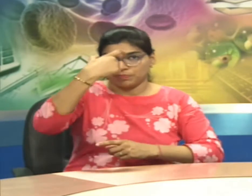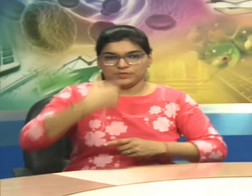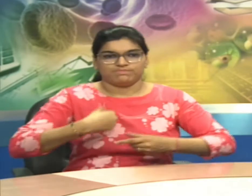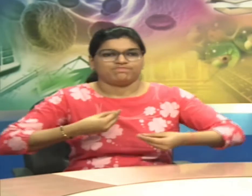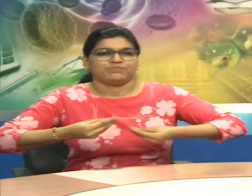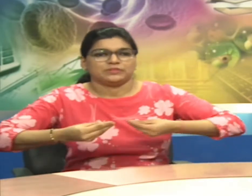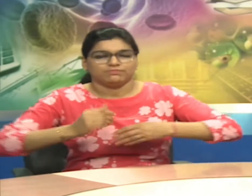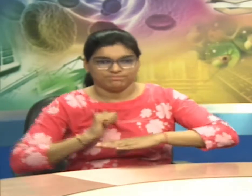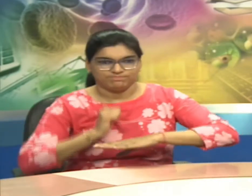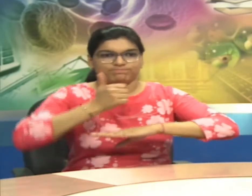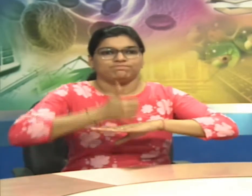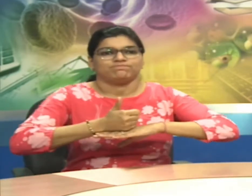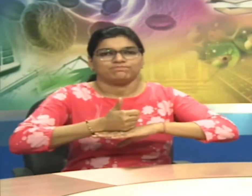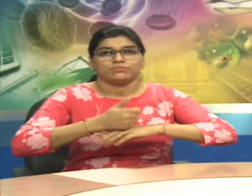have started dealing in